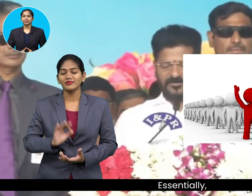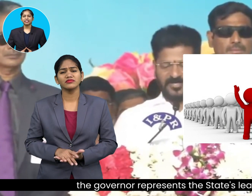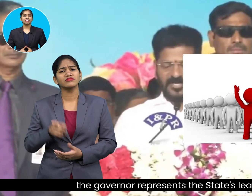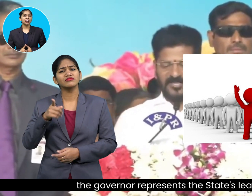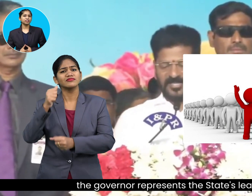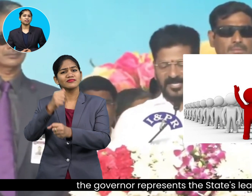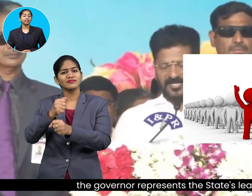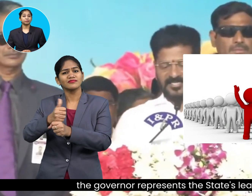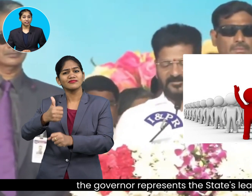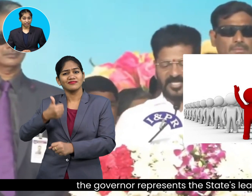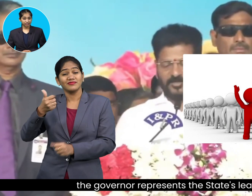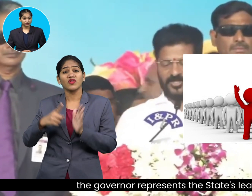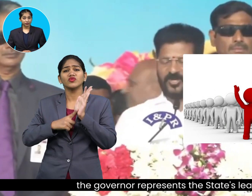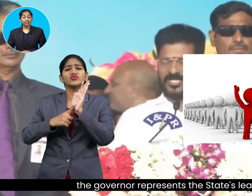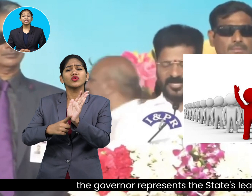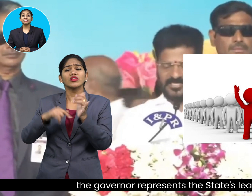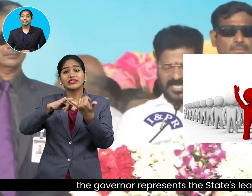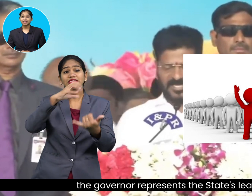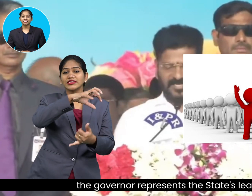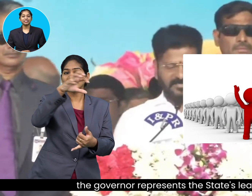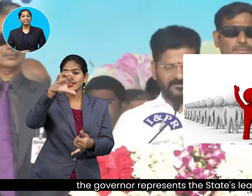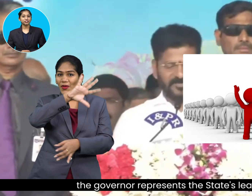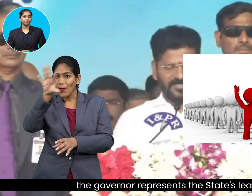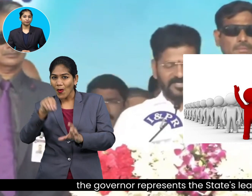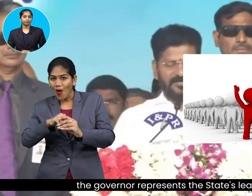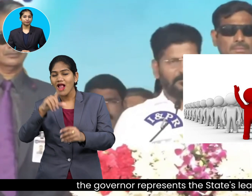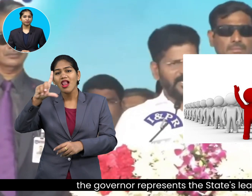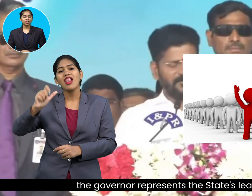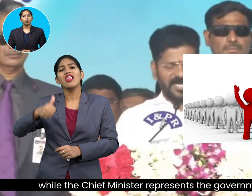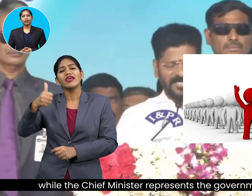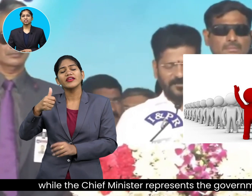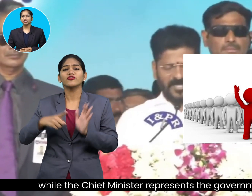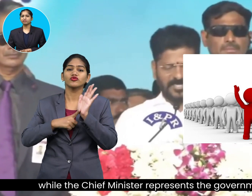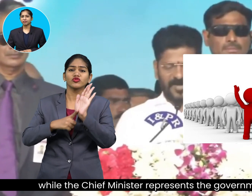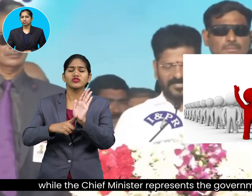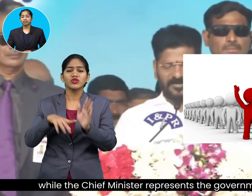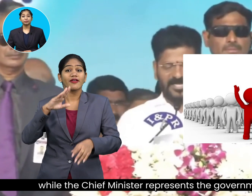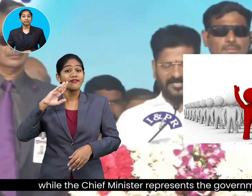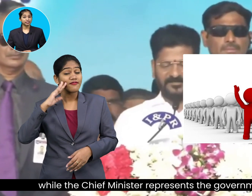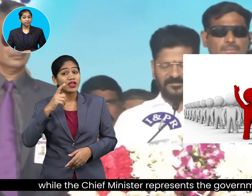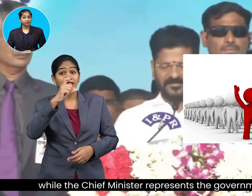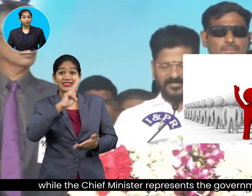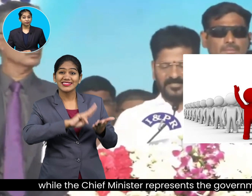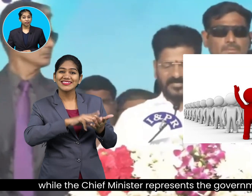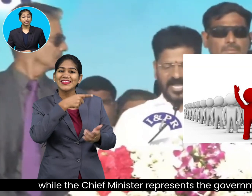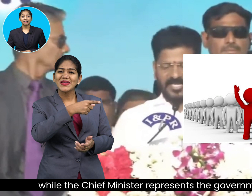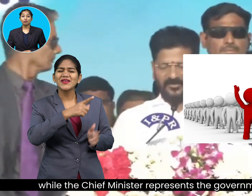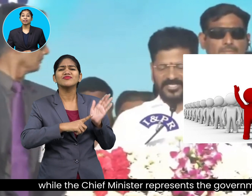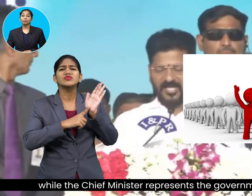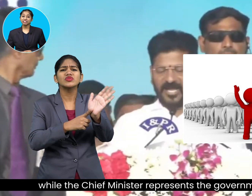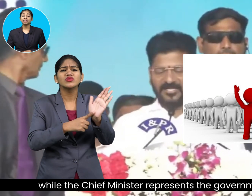Essentially, the governor represents the state's leadership, while the chief minister represents